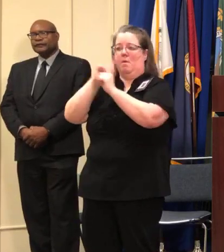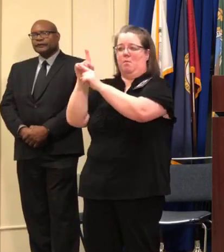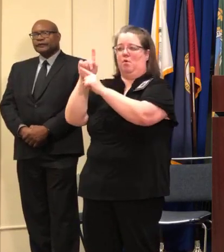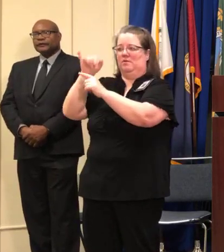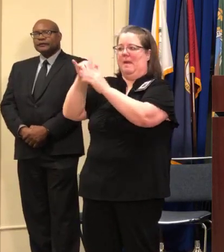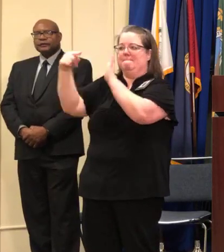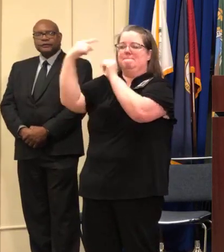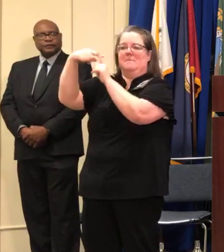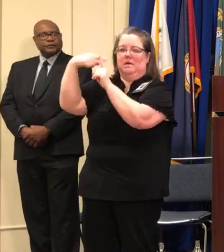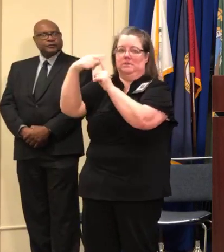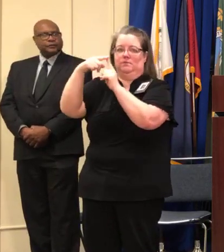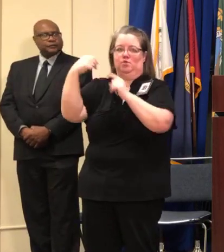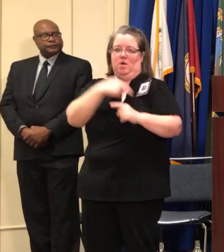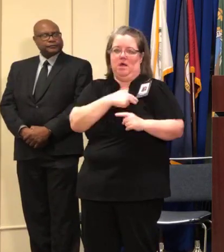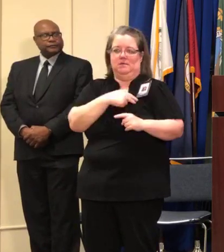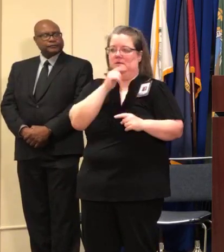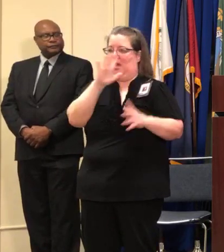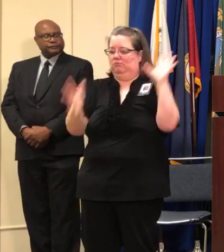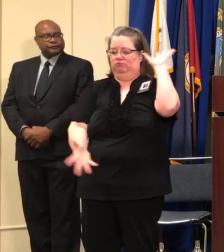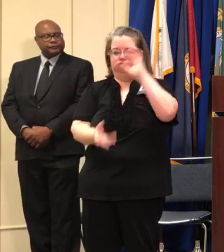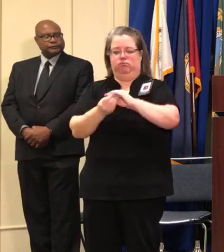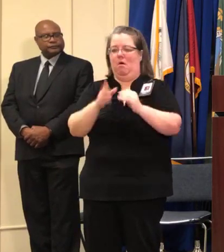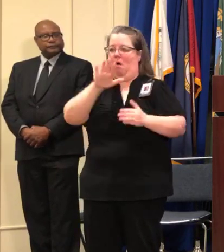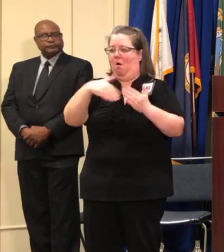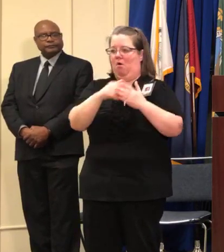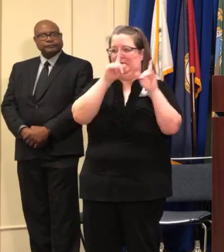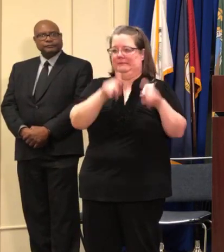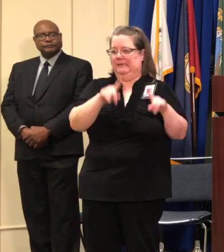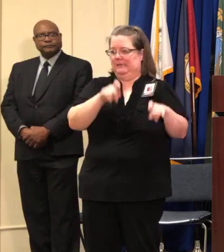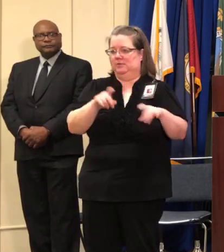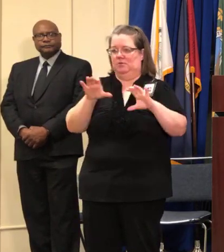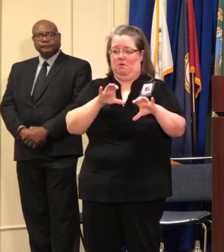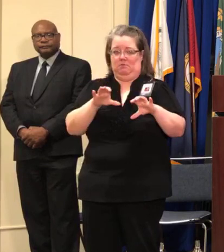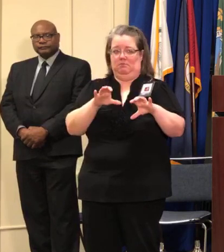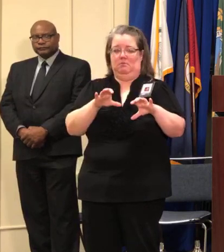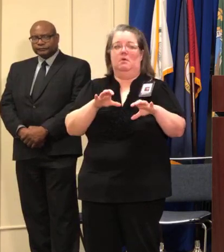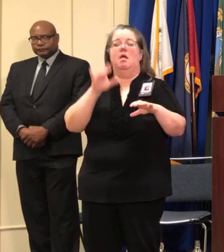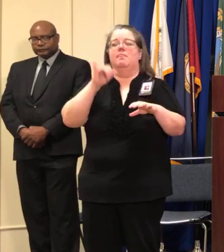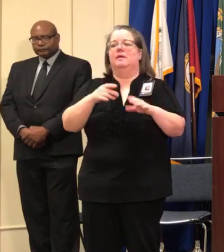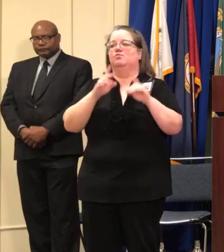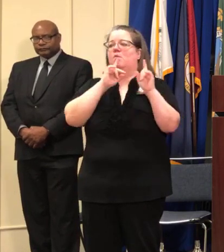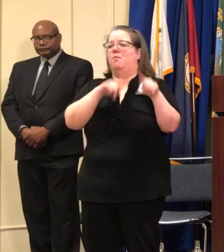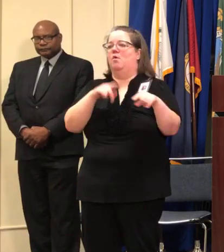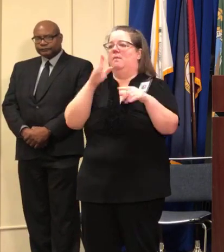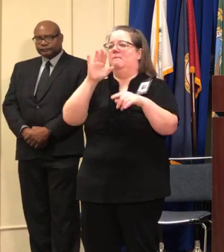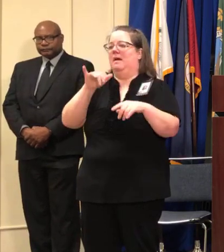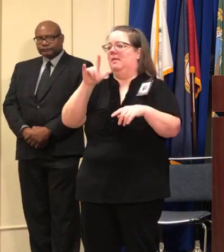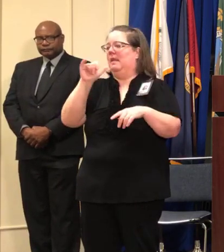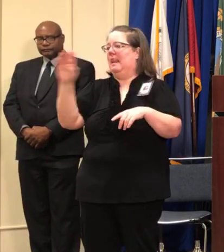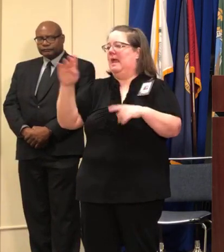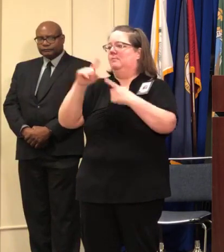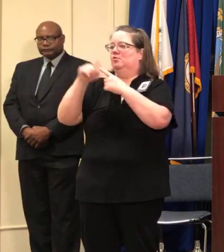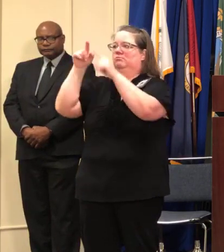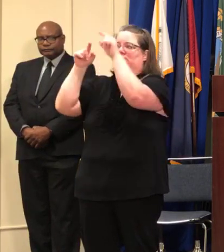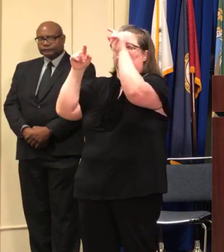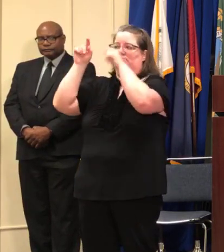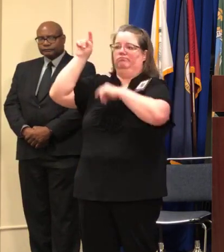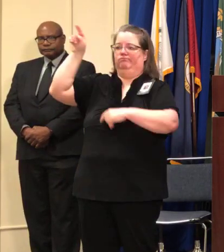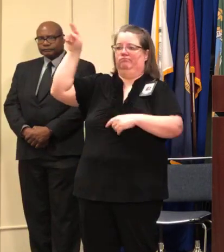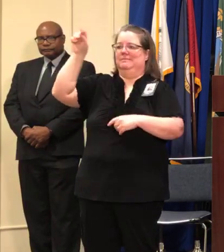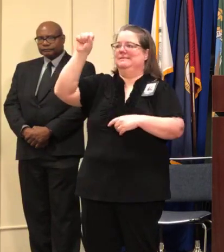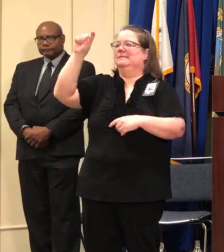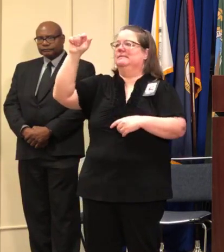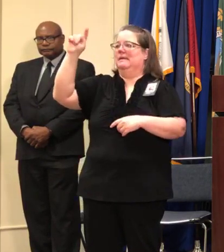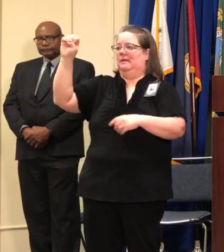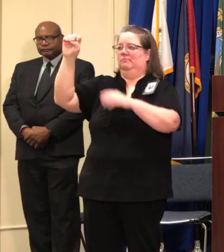their positives to us, not the total number of tests done. That is being reported by the labs to the state. And we